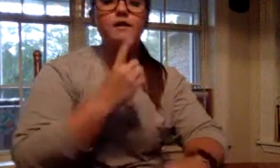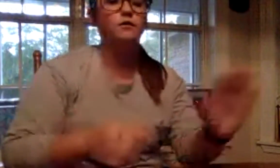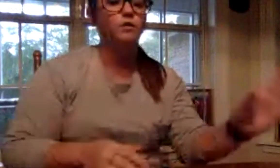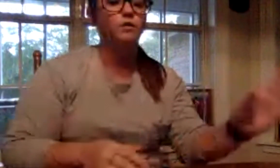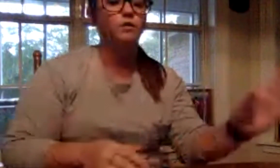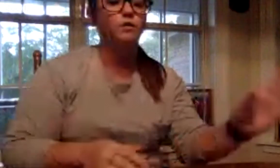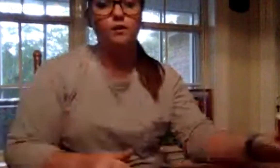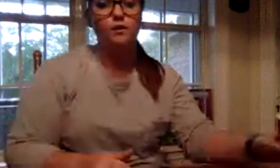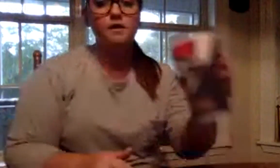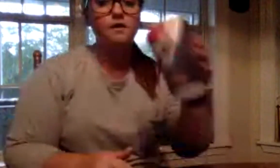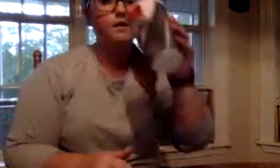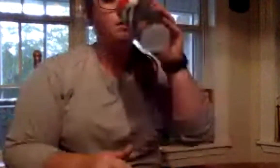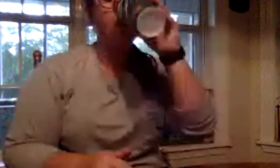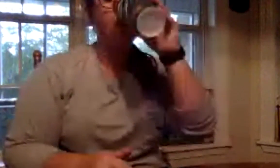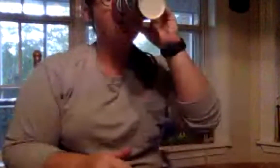and reinforce.